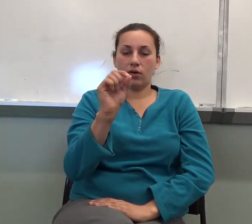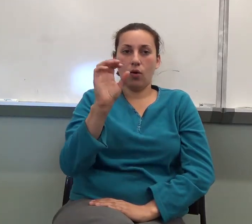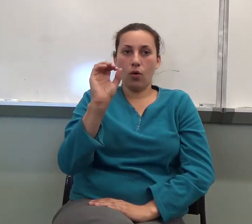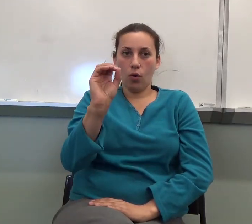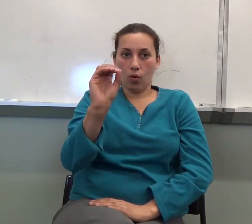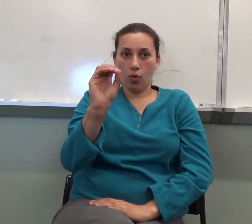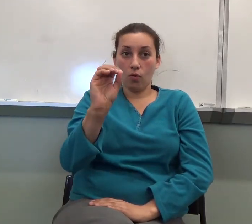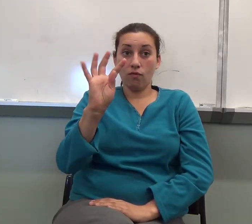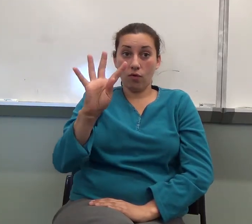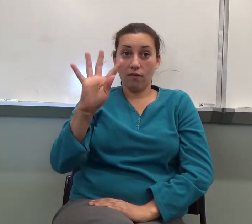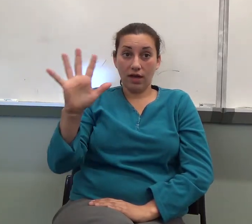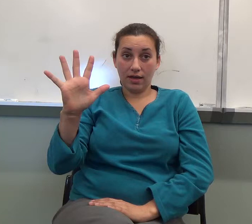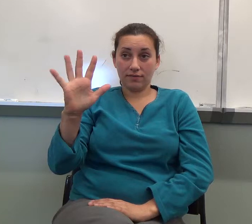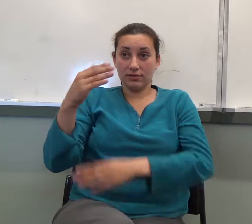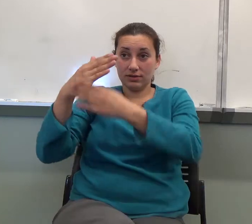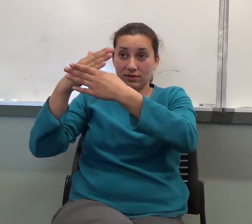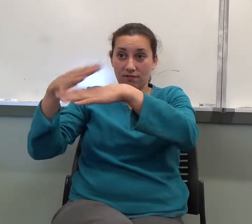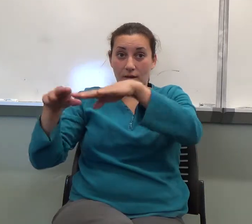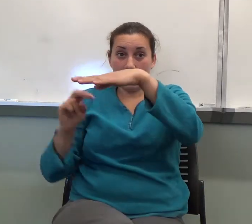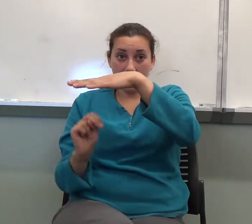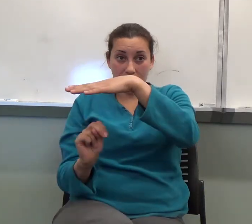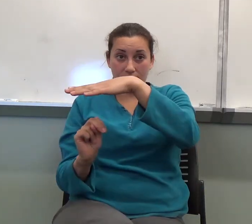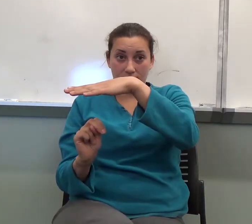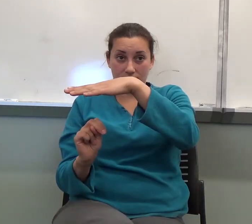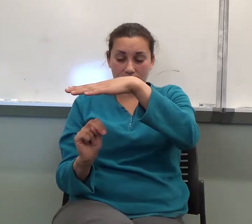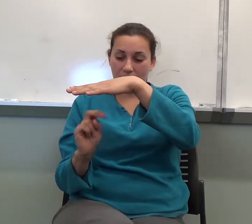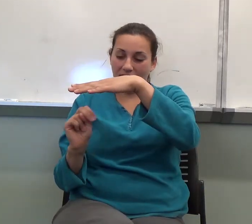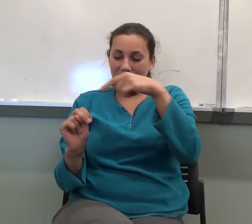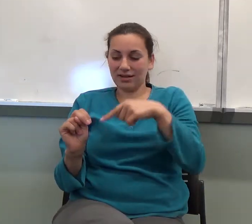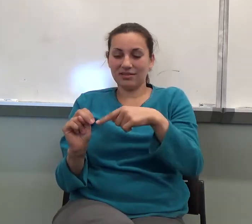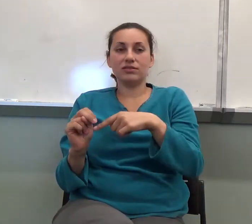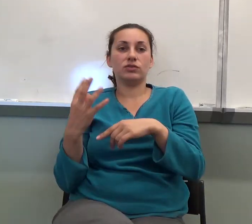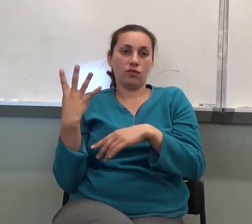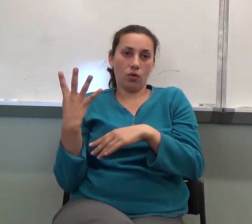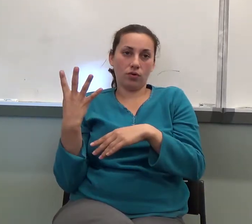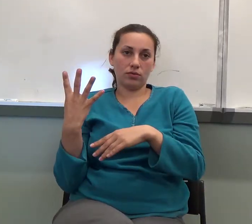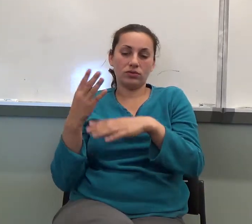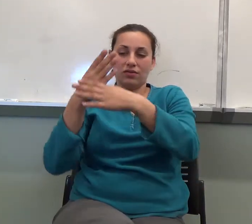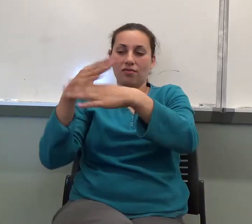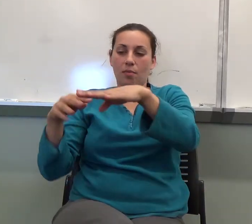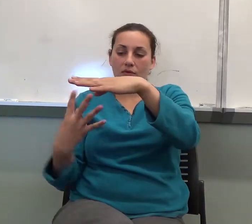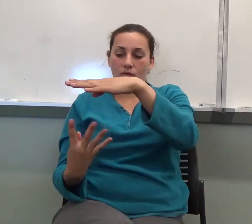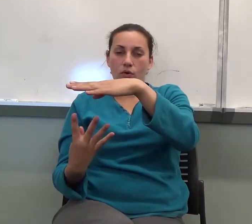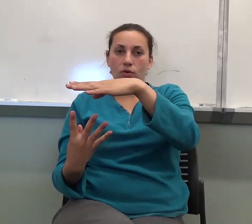Divide by n, which is 4, and raise that to the 4 times the number of years, 5.